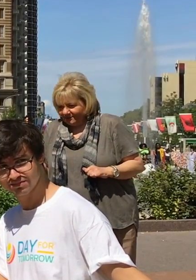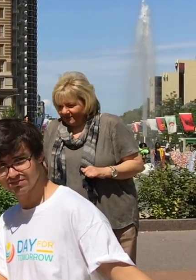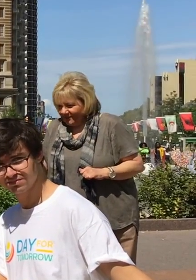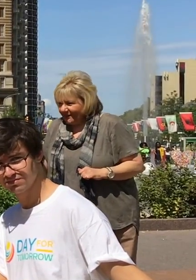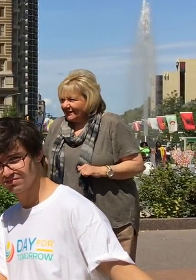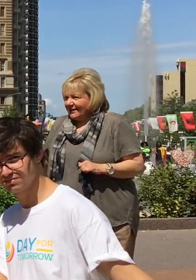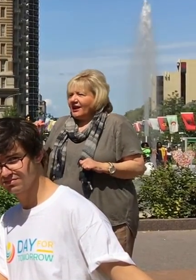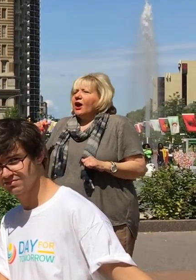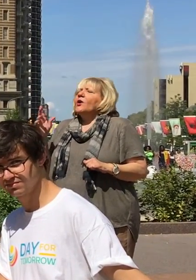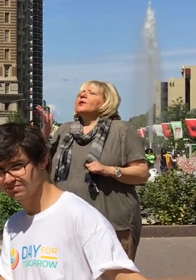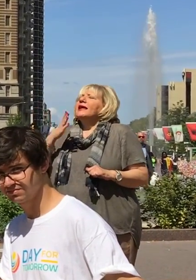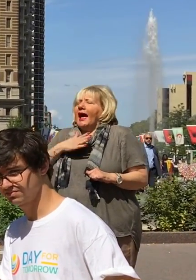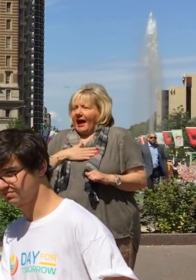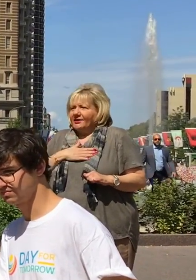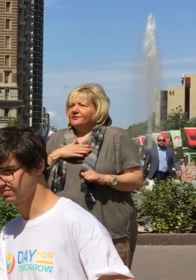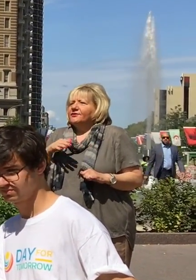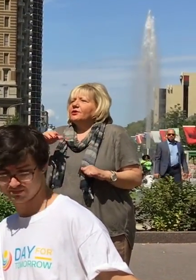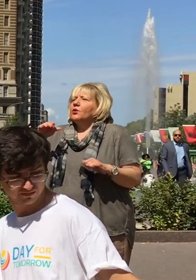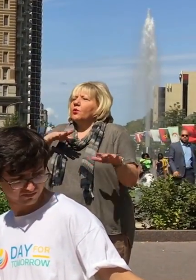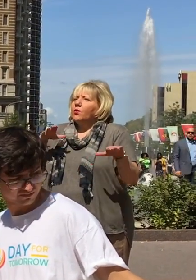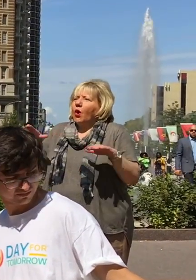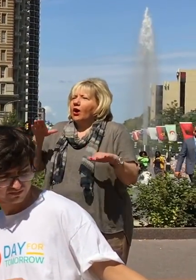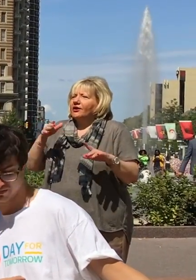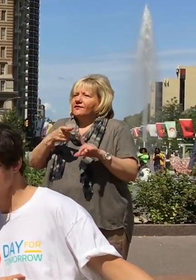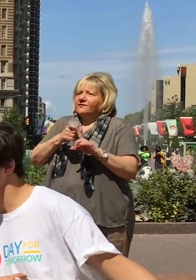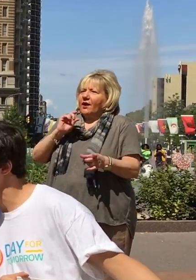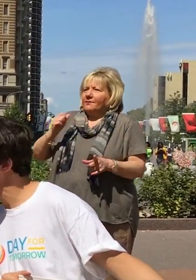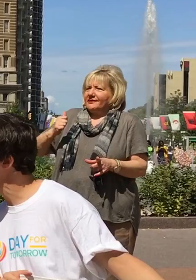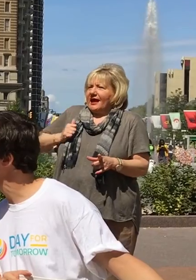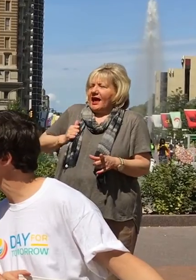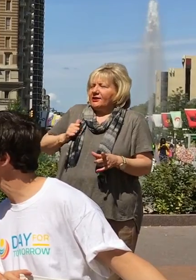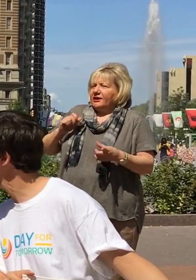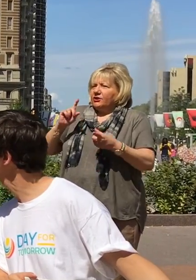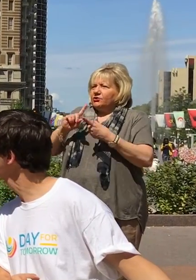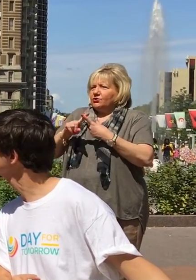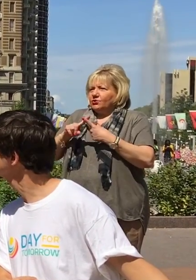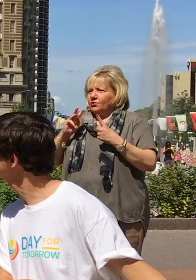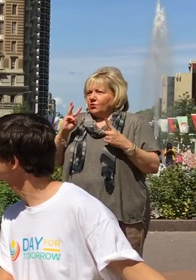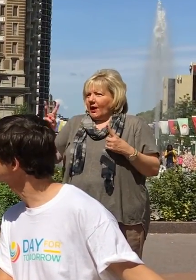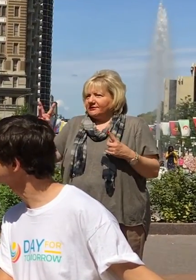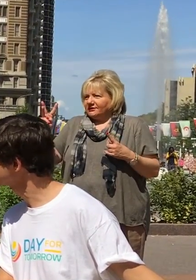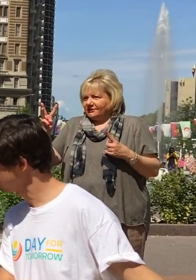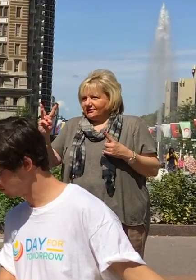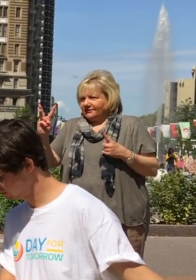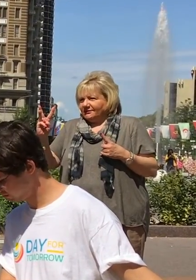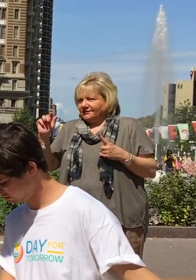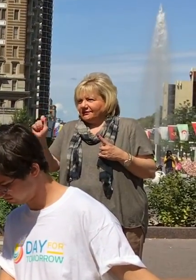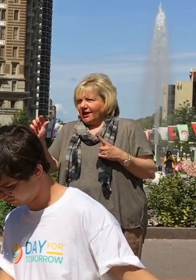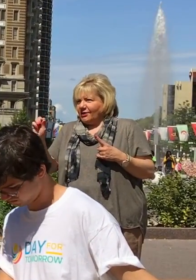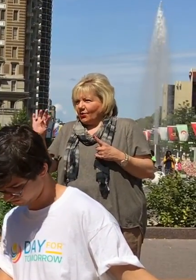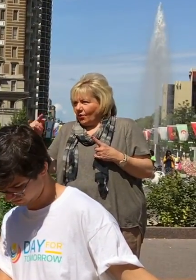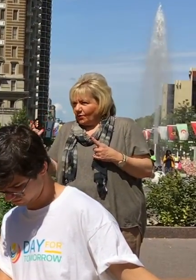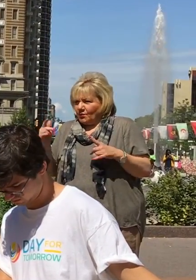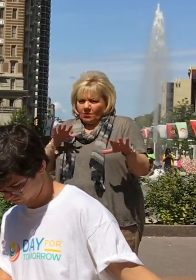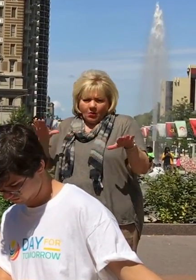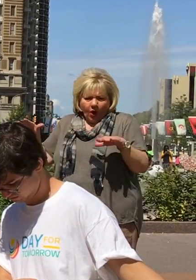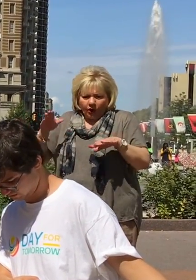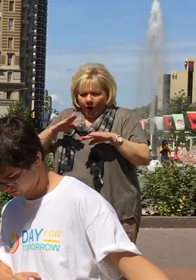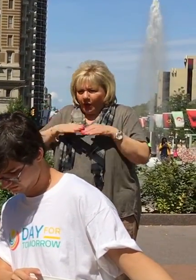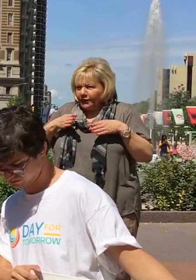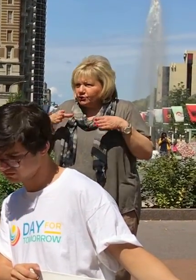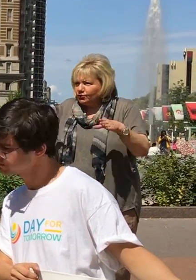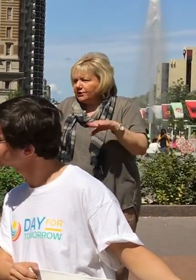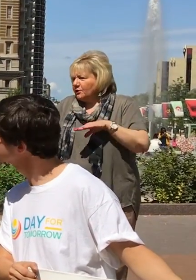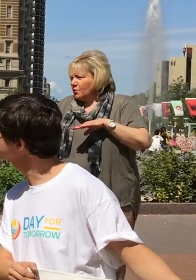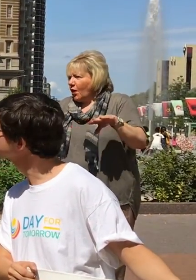on CanadaToKeyWest.org. We've actually walked down streets with and without sidewalks. One of the